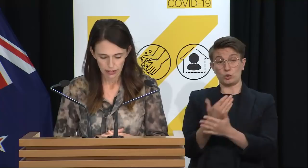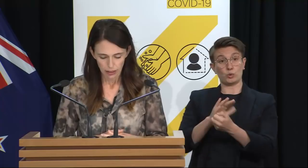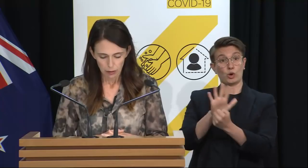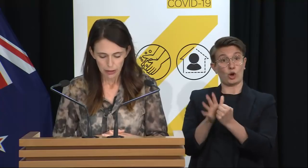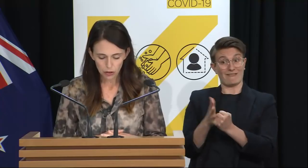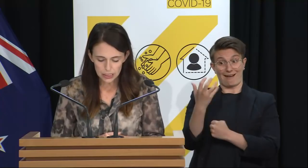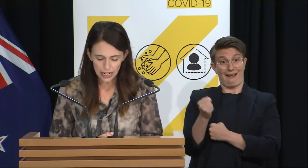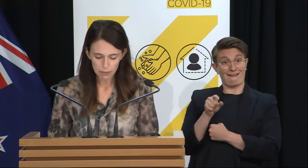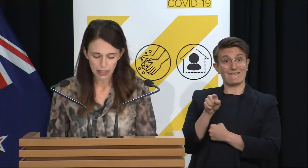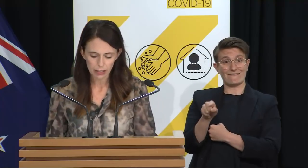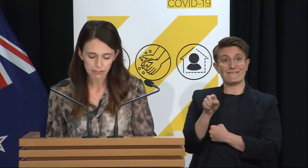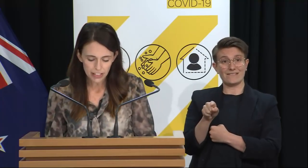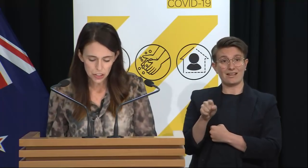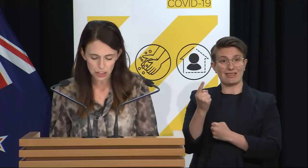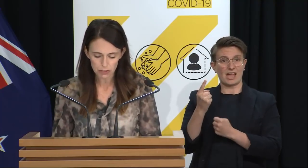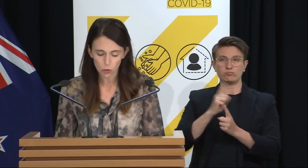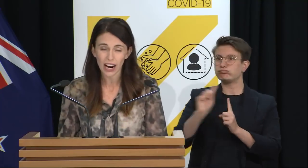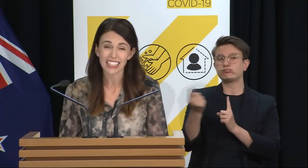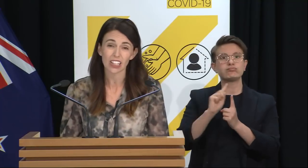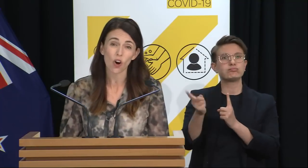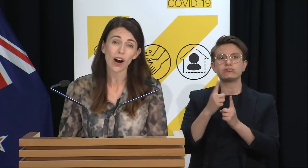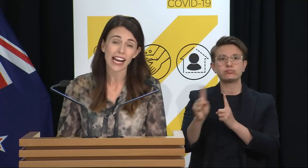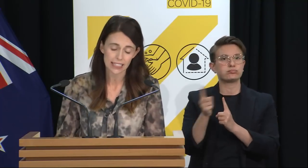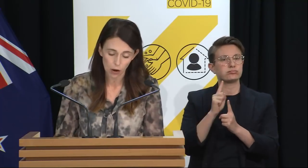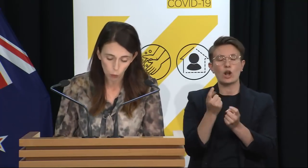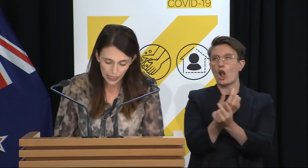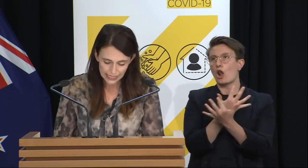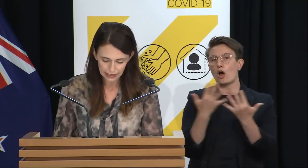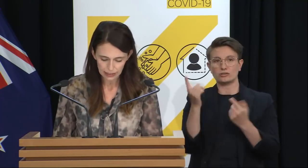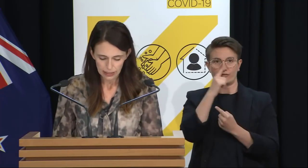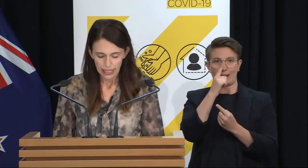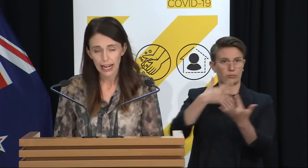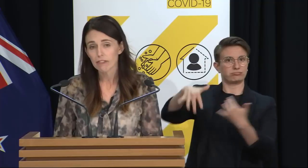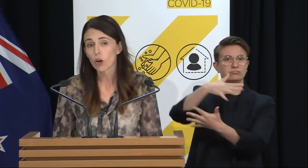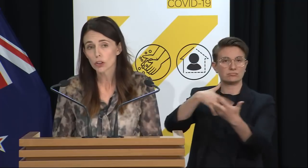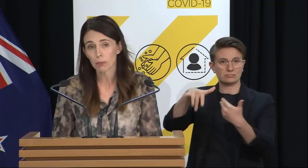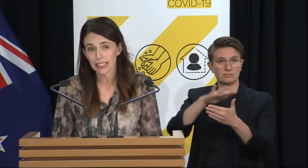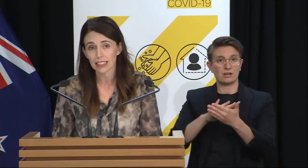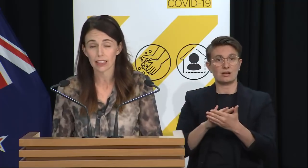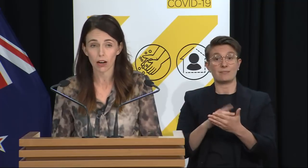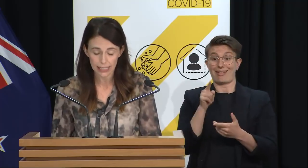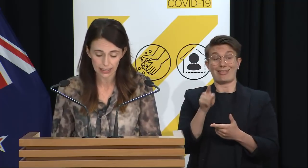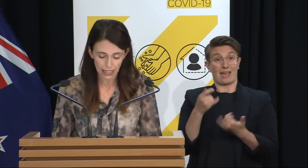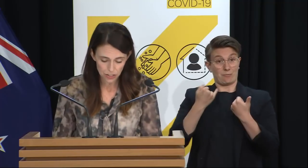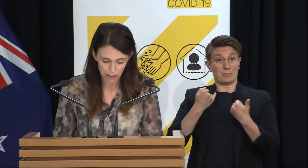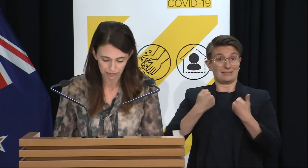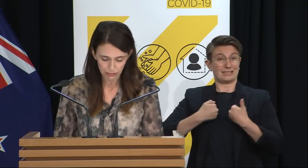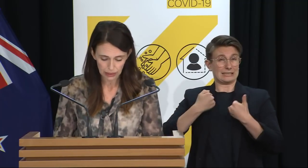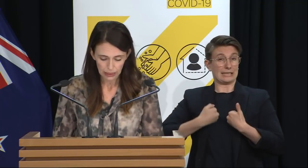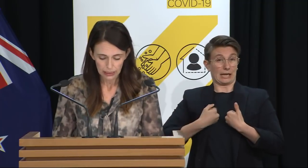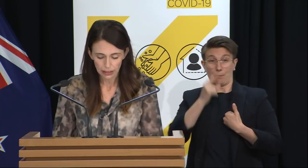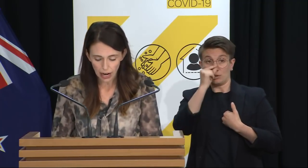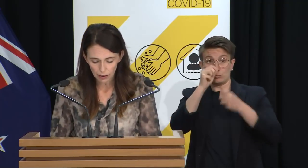others. Because they have been infectious for as long as a week and have not been in